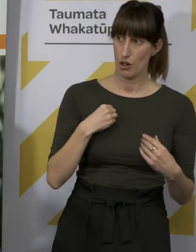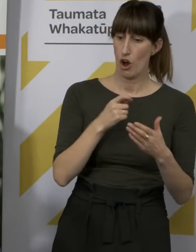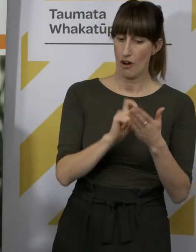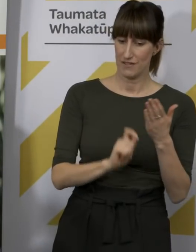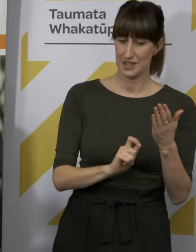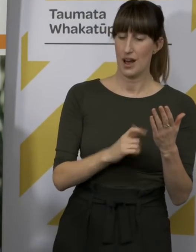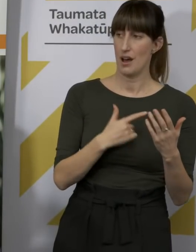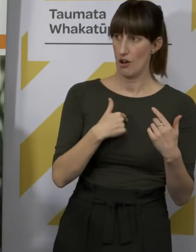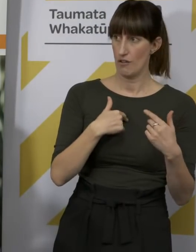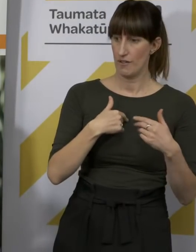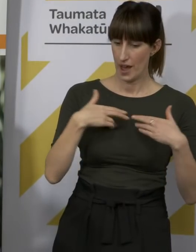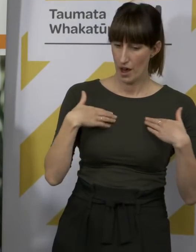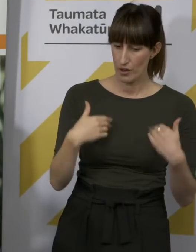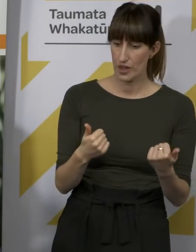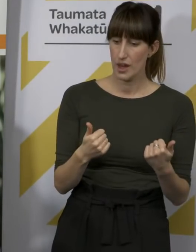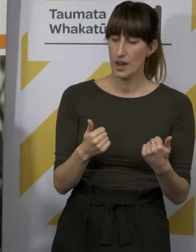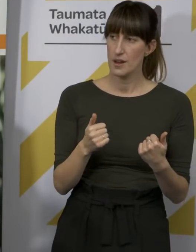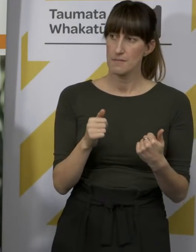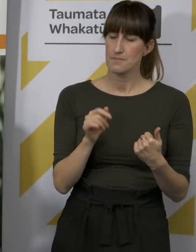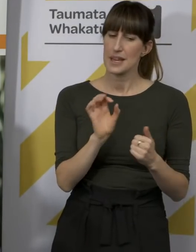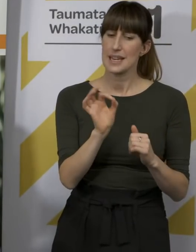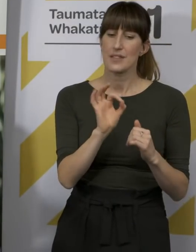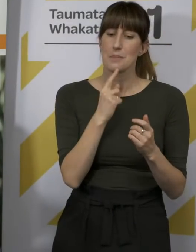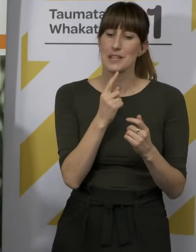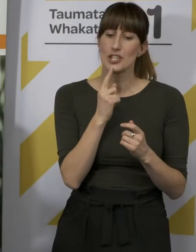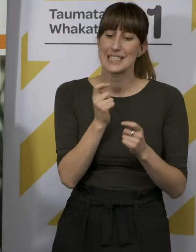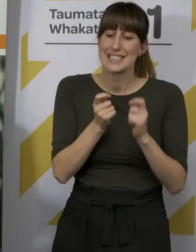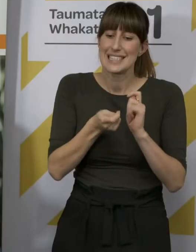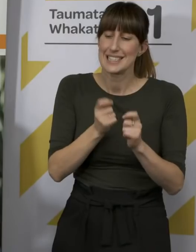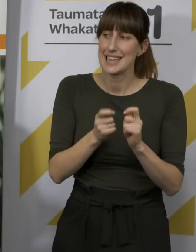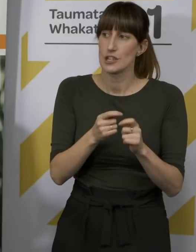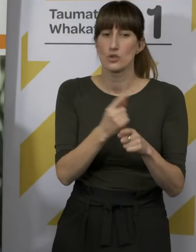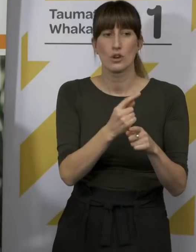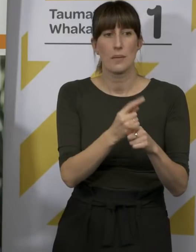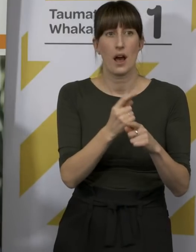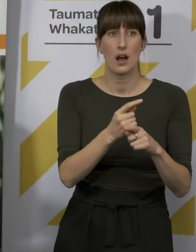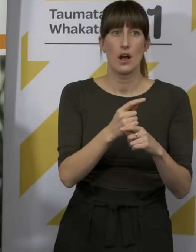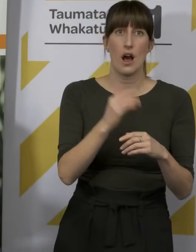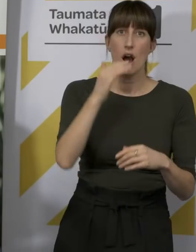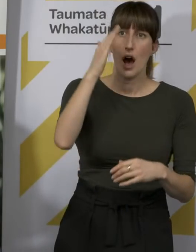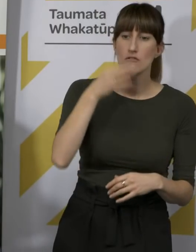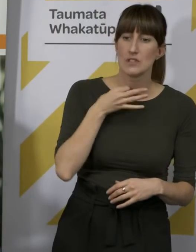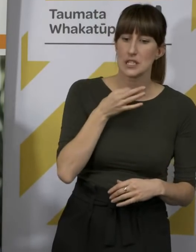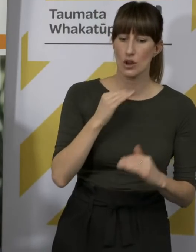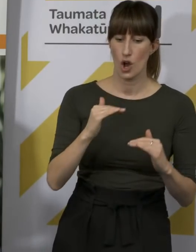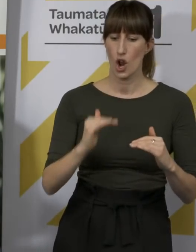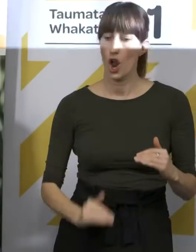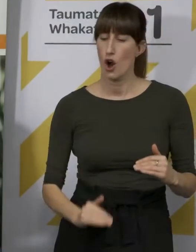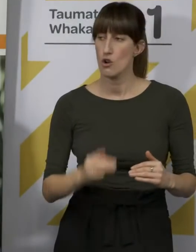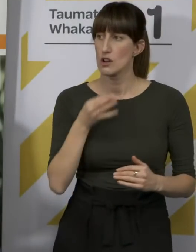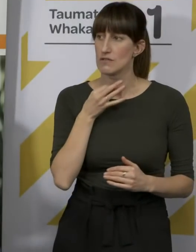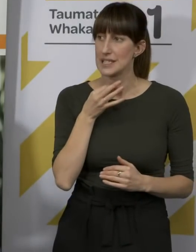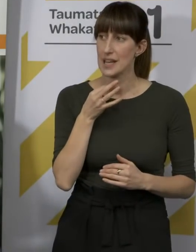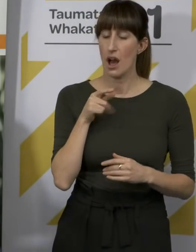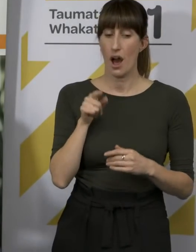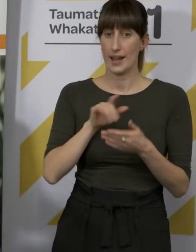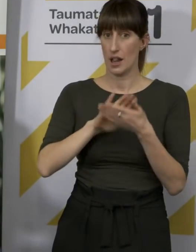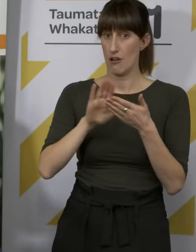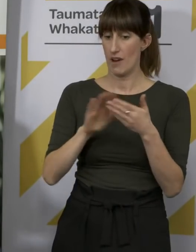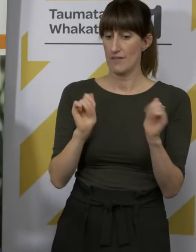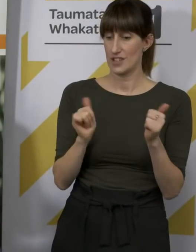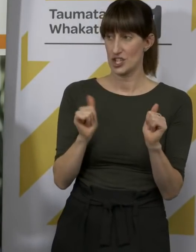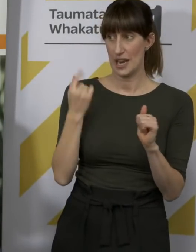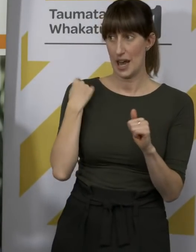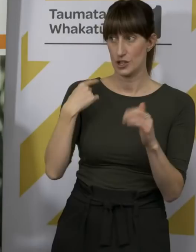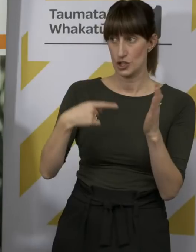does not mention, it's not specific about testing, it talks about low risk and high risk, and that was the point that I clarified last Tuesday, that